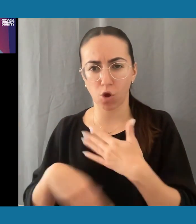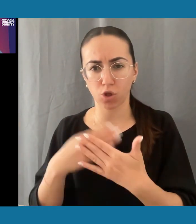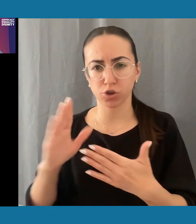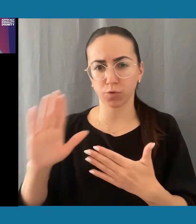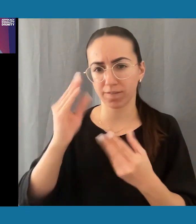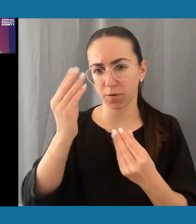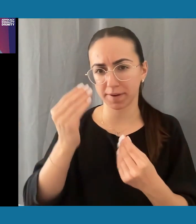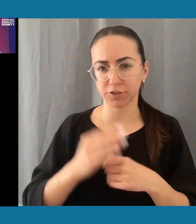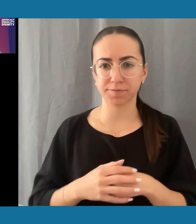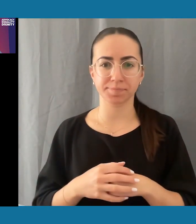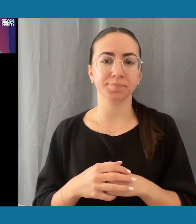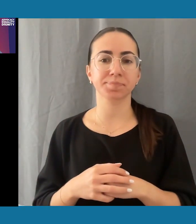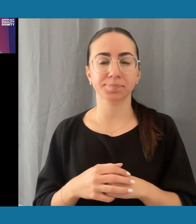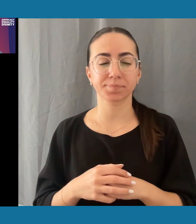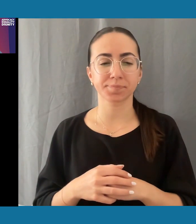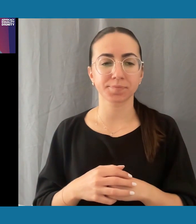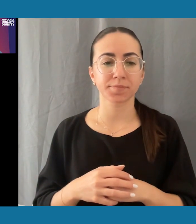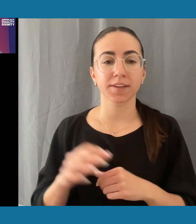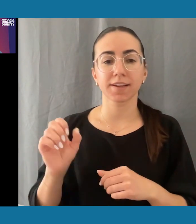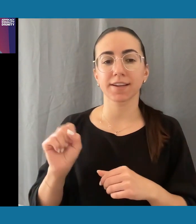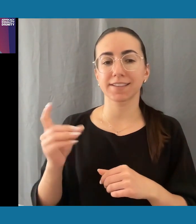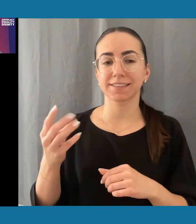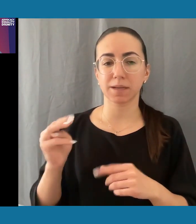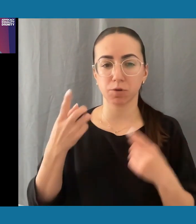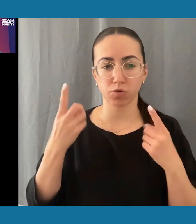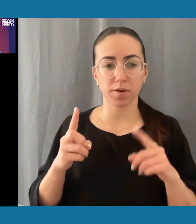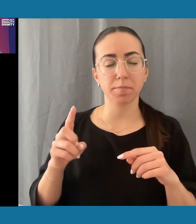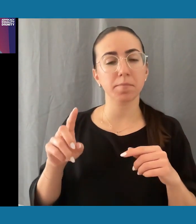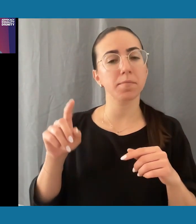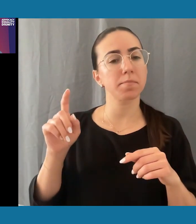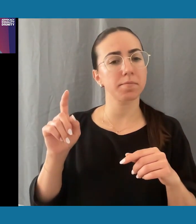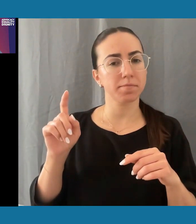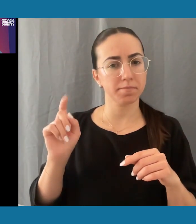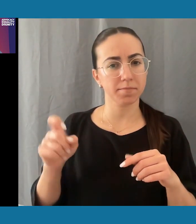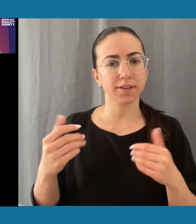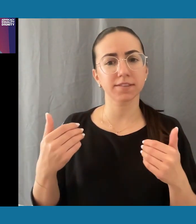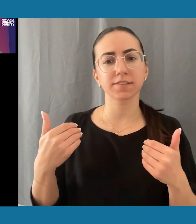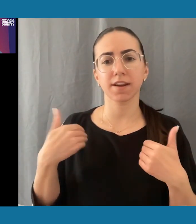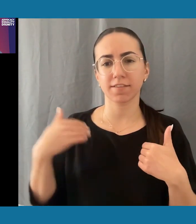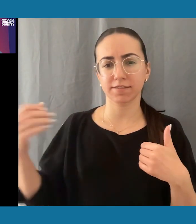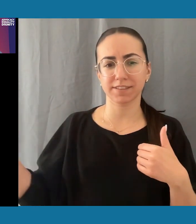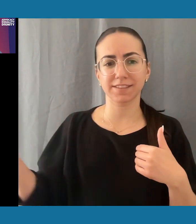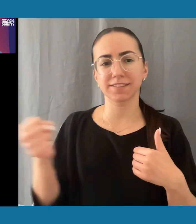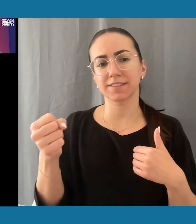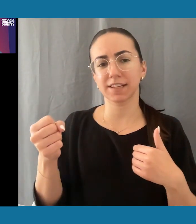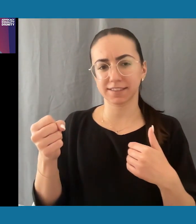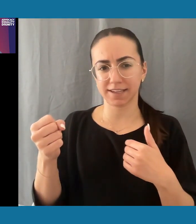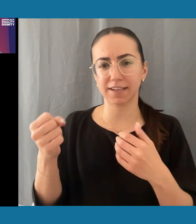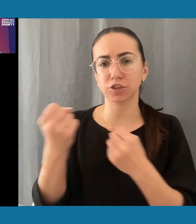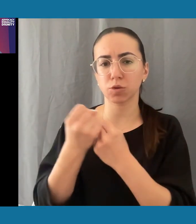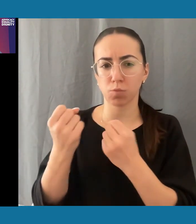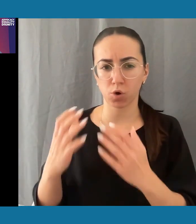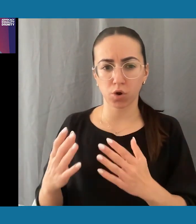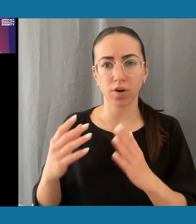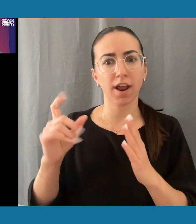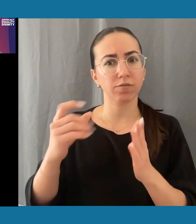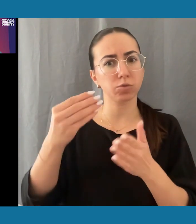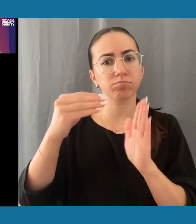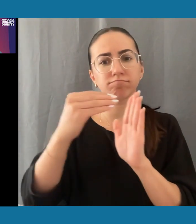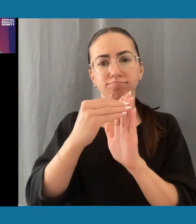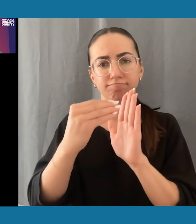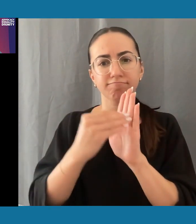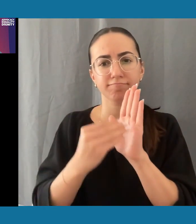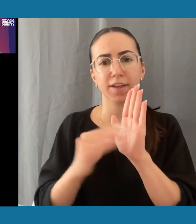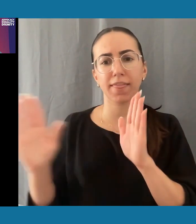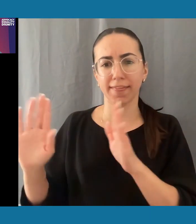The STM agreement has to specifically designate the supporters, has to list them by name. And